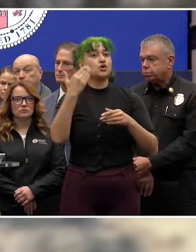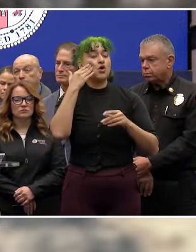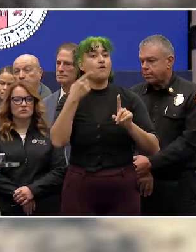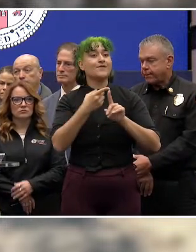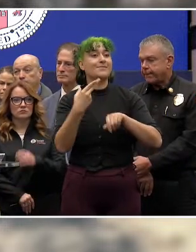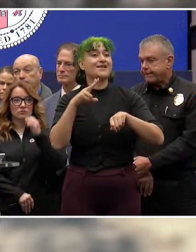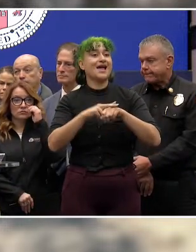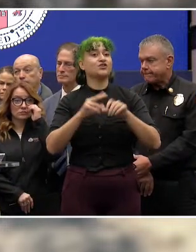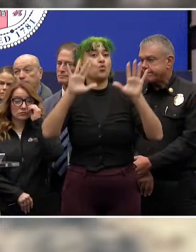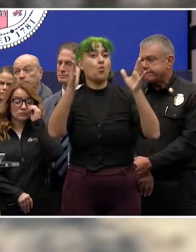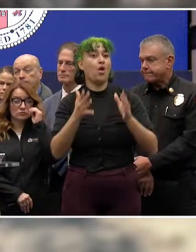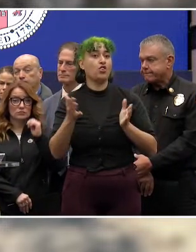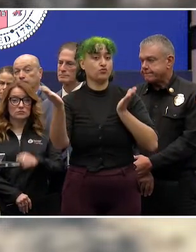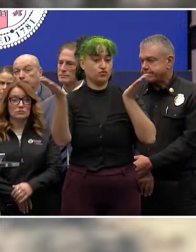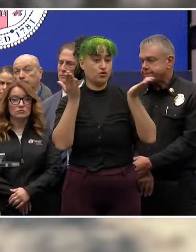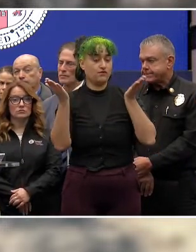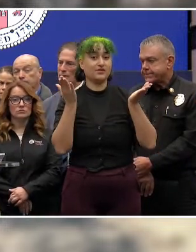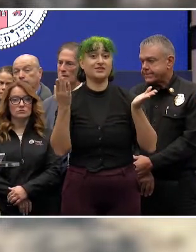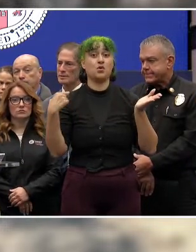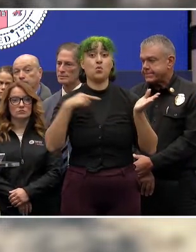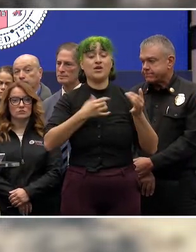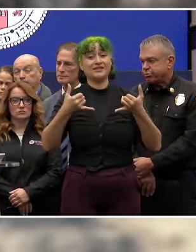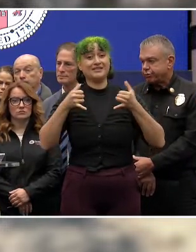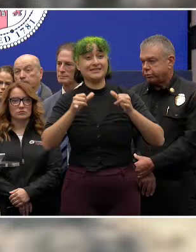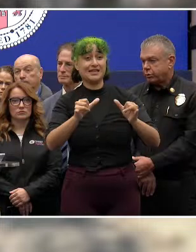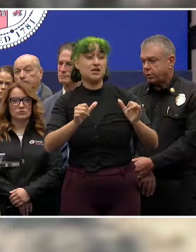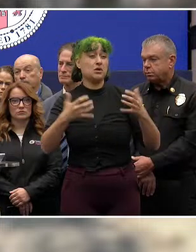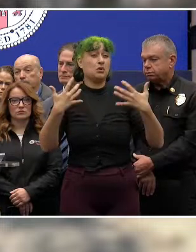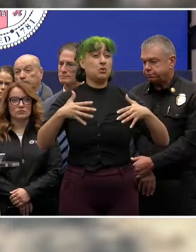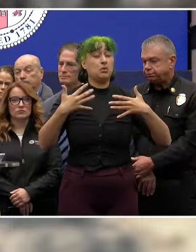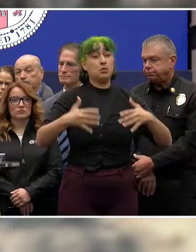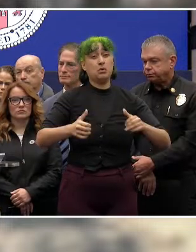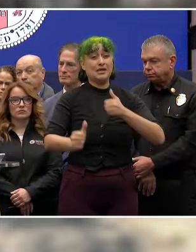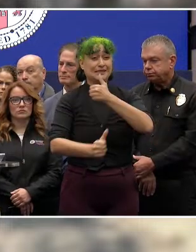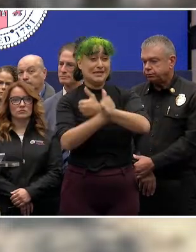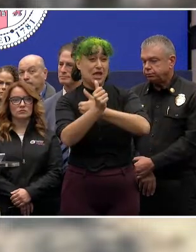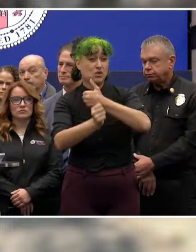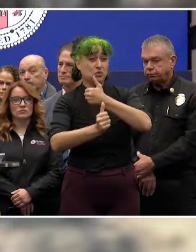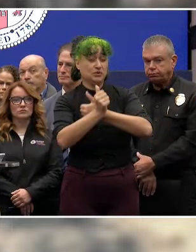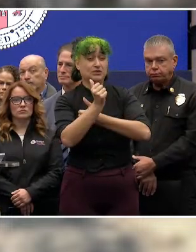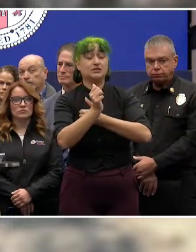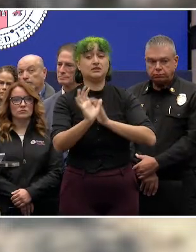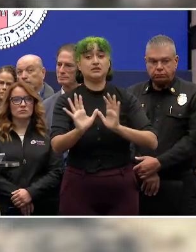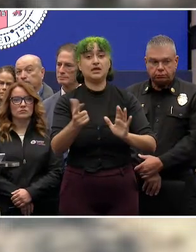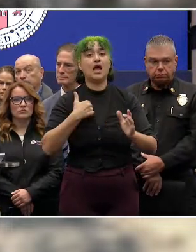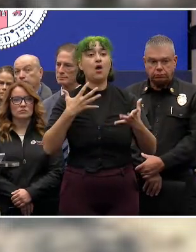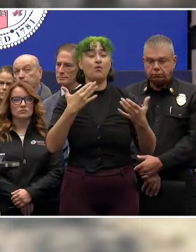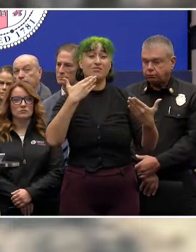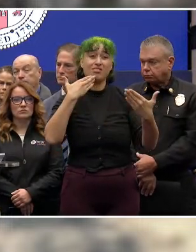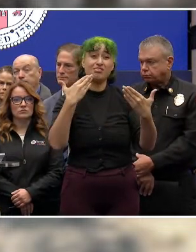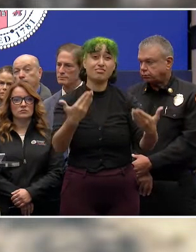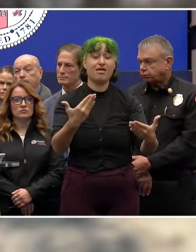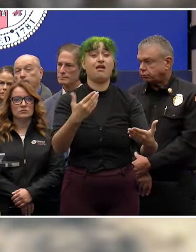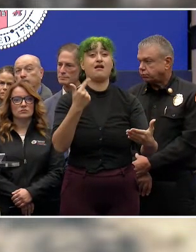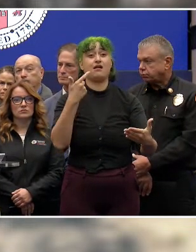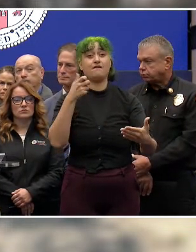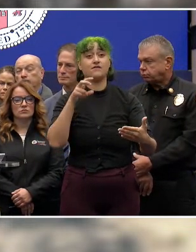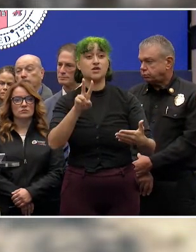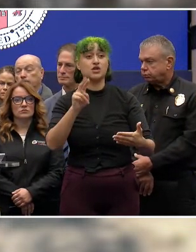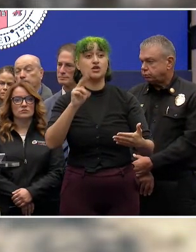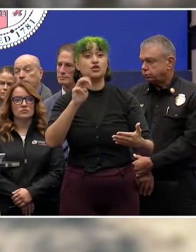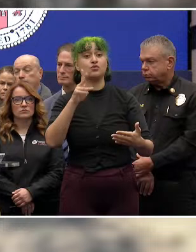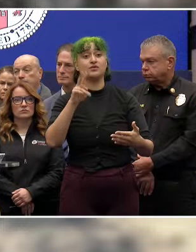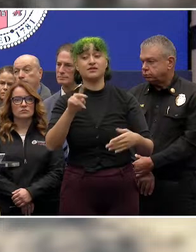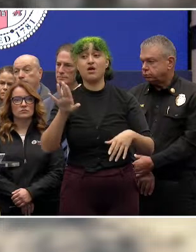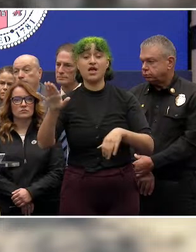Weather Service that we are still facing dangerous conditions. I want to thank Governor Newsom on